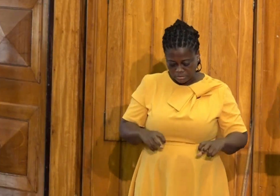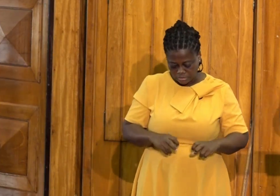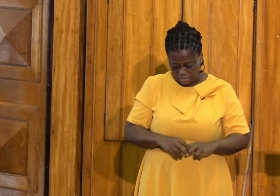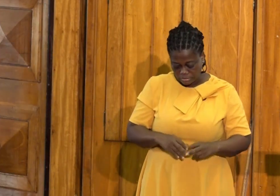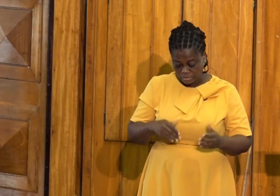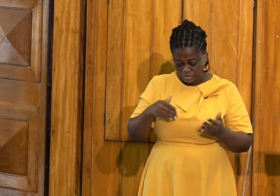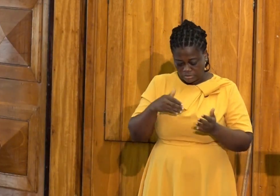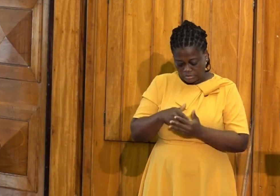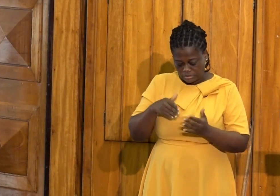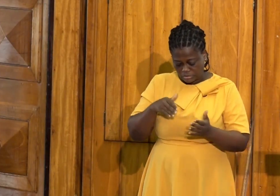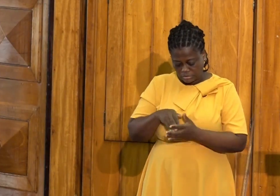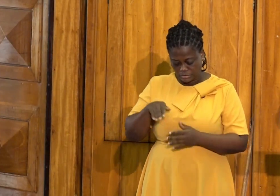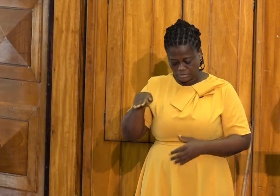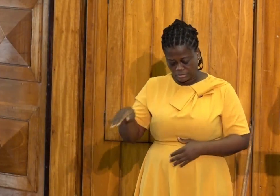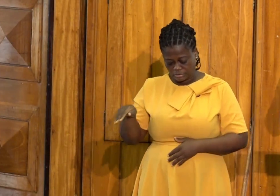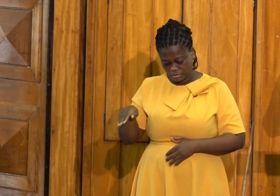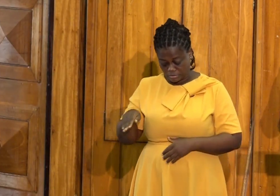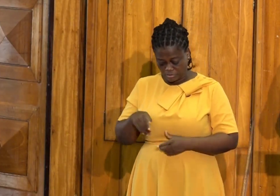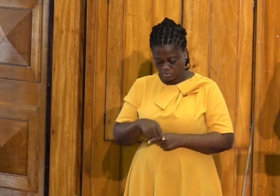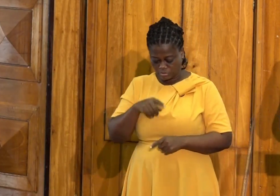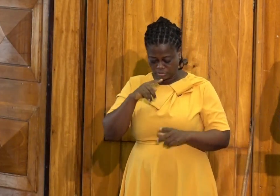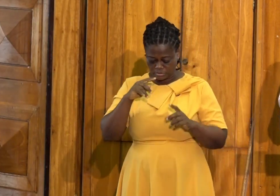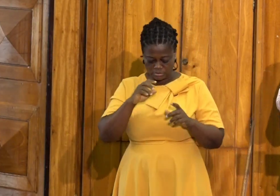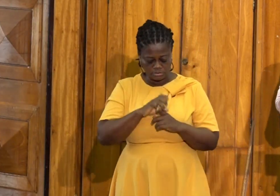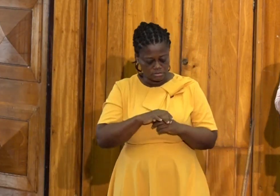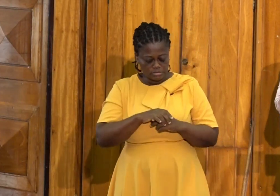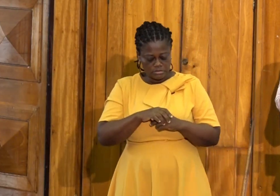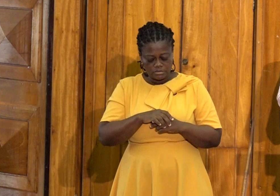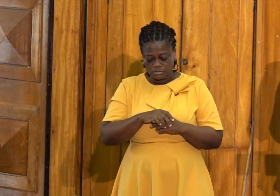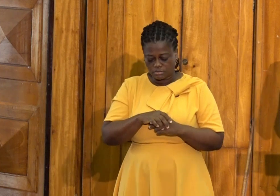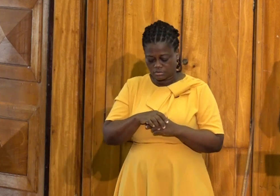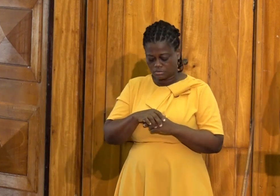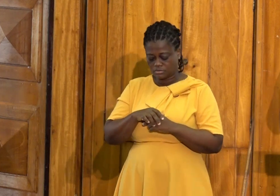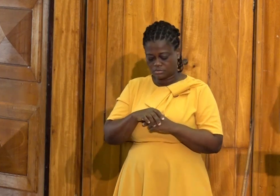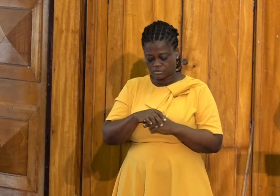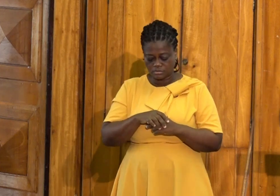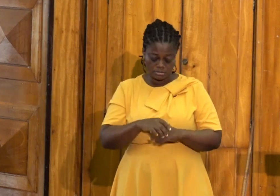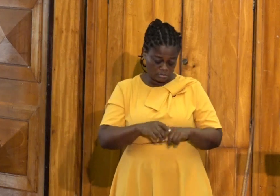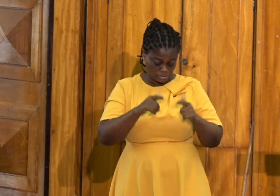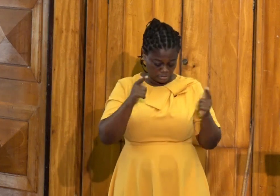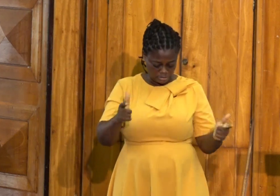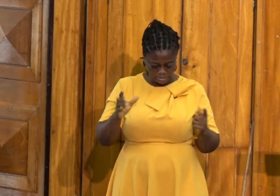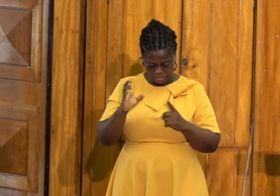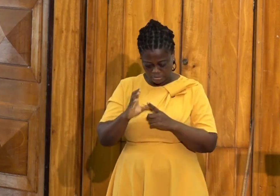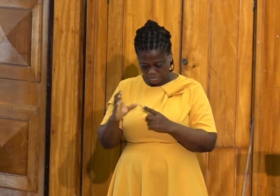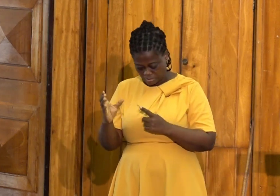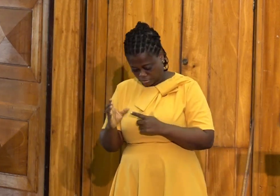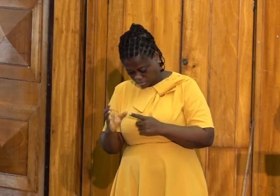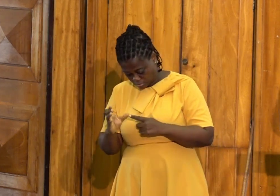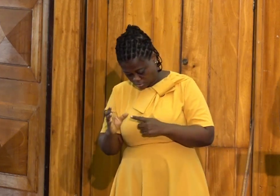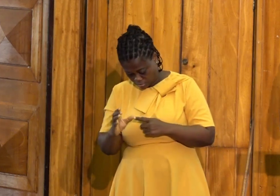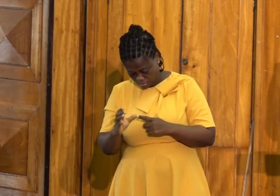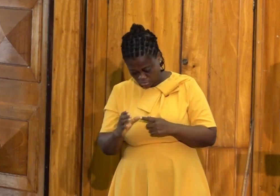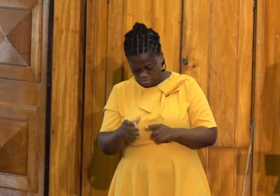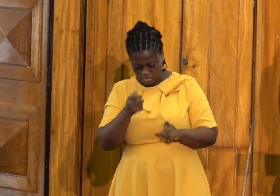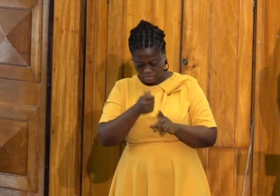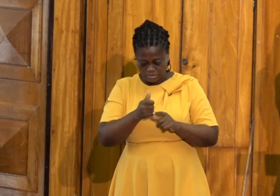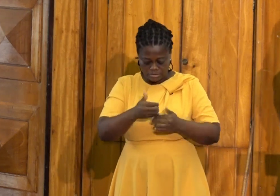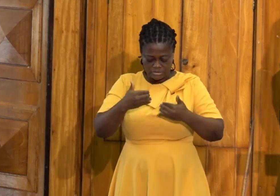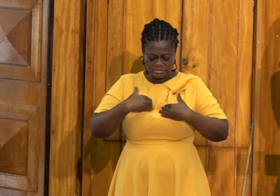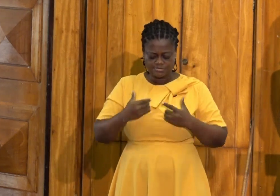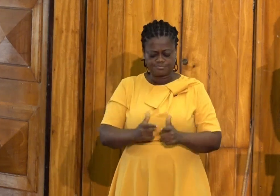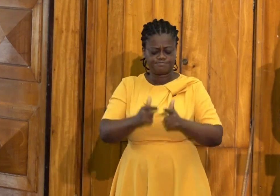Zimbabwe's capital and is a metropolitan province. It has high screening volumes and offers